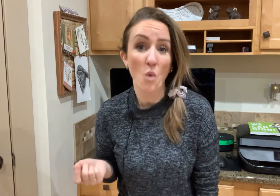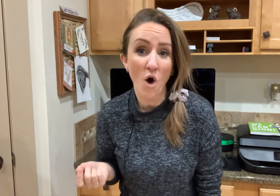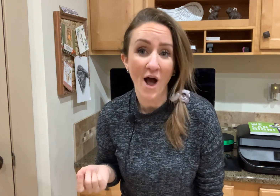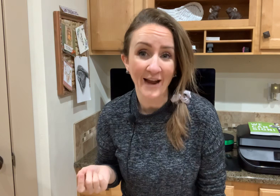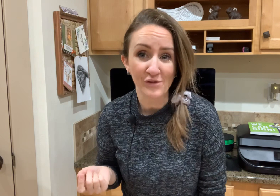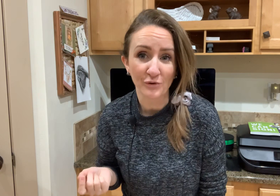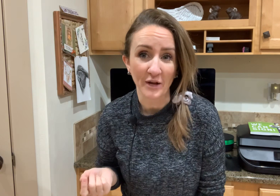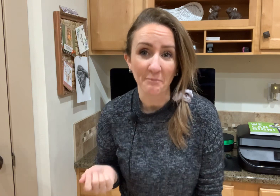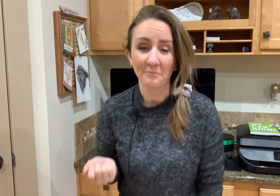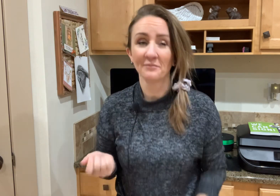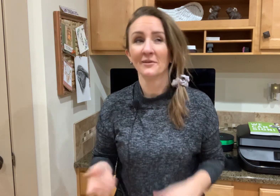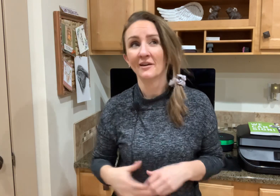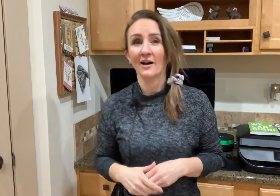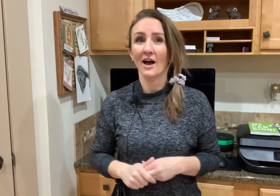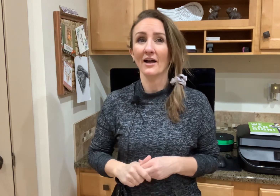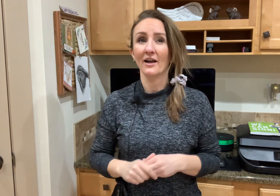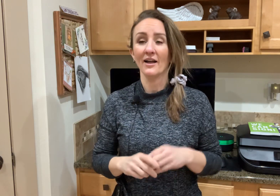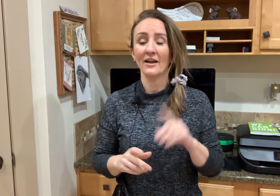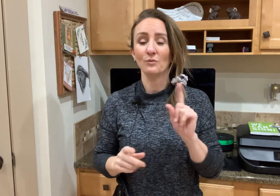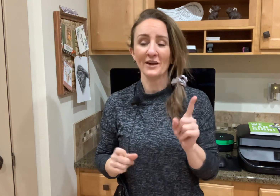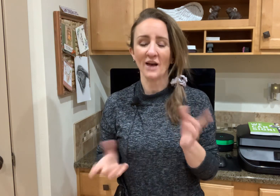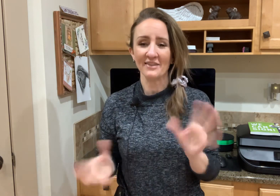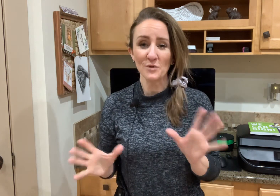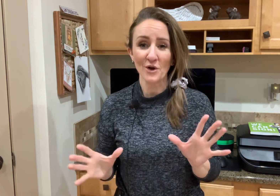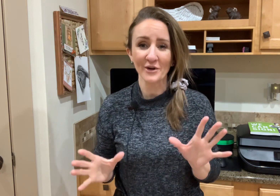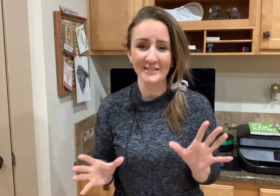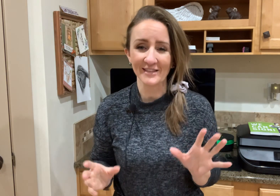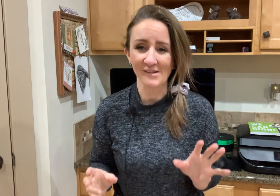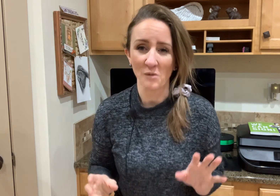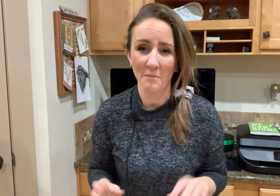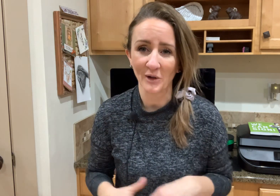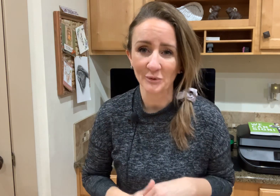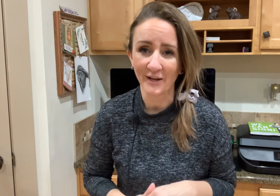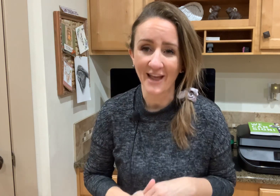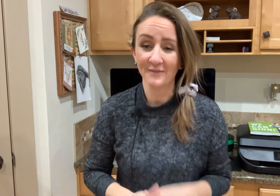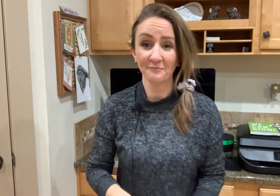want ice cream? I think we already did this one, but I'll do it again.